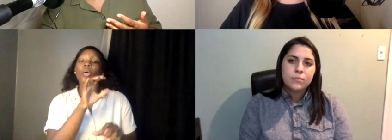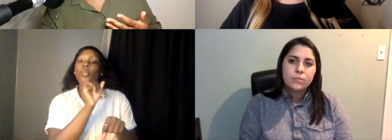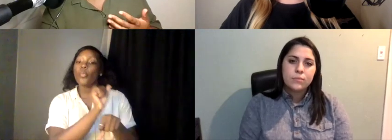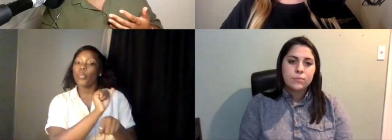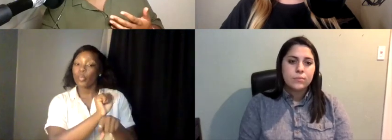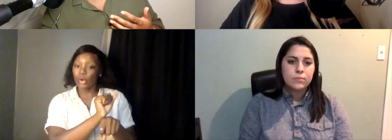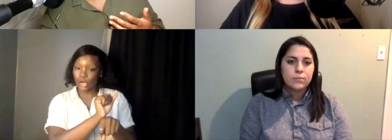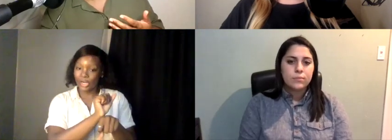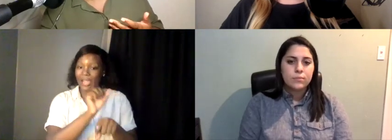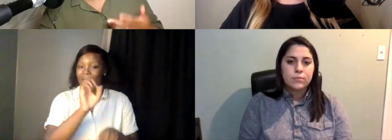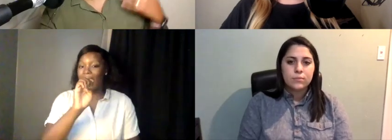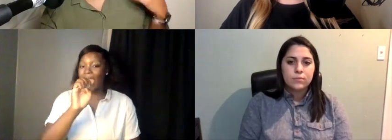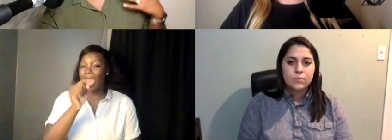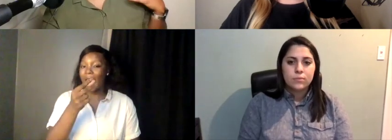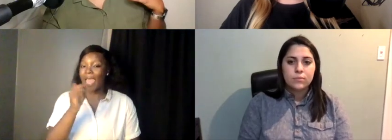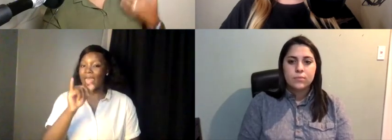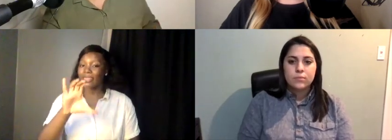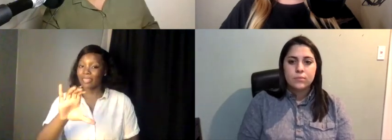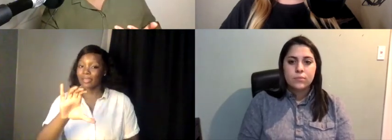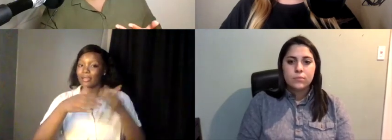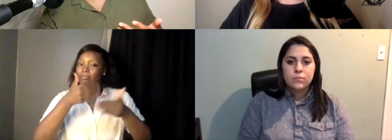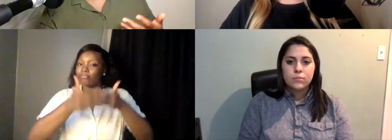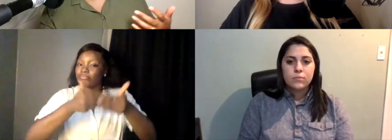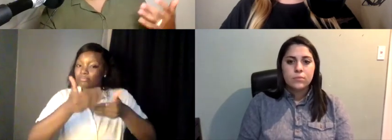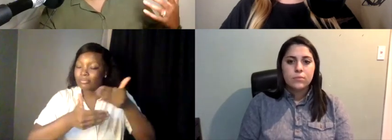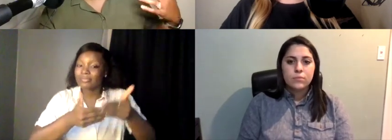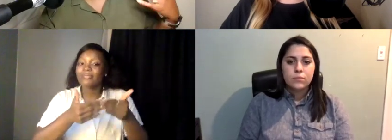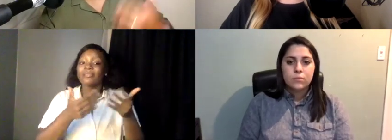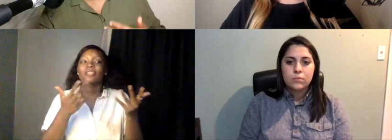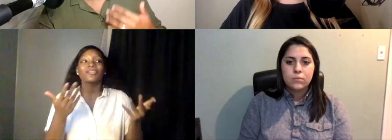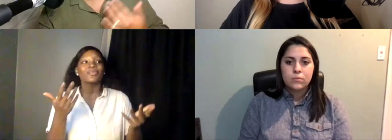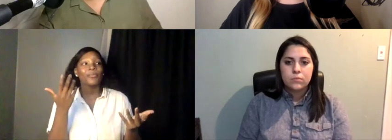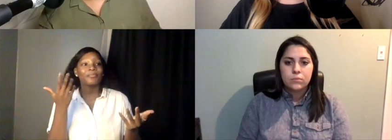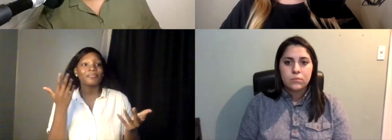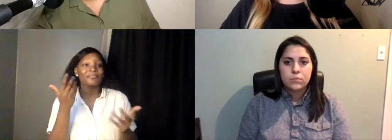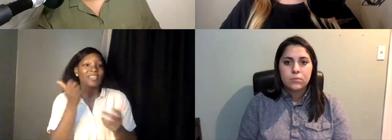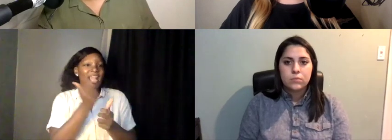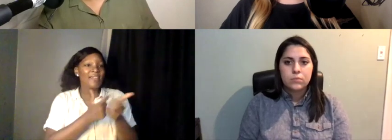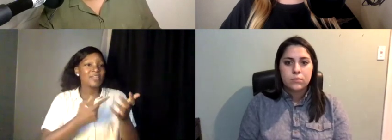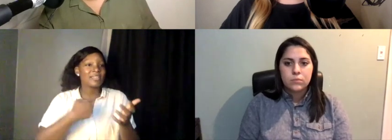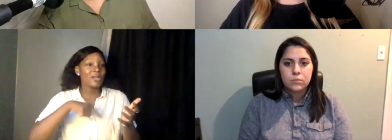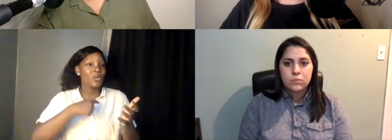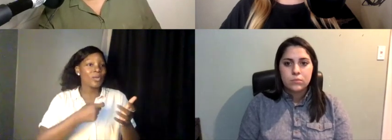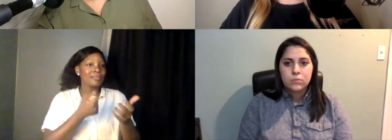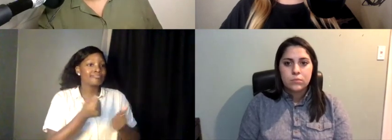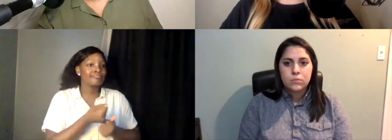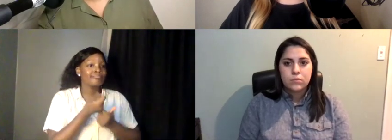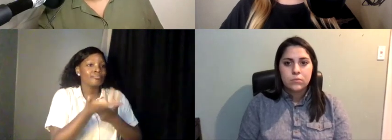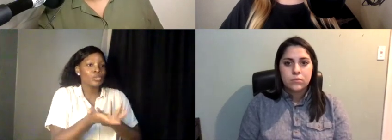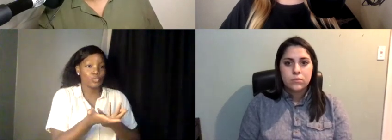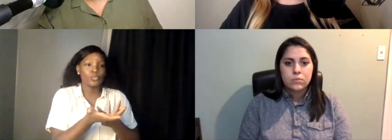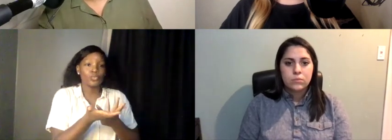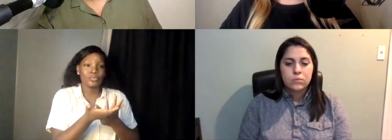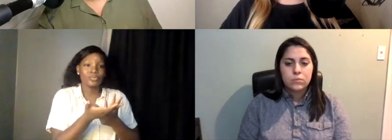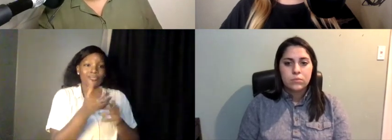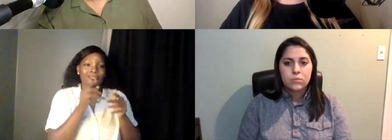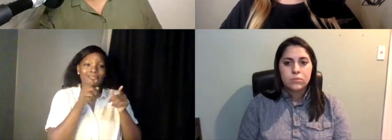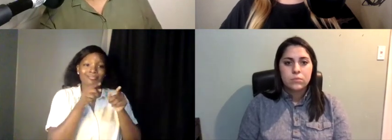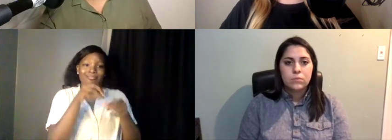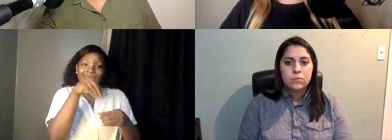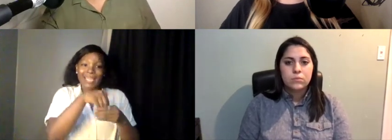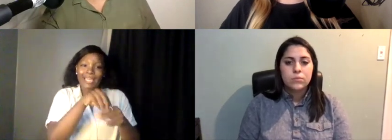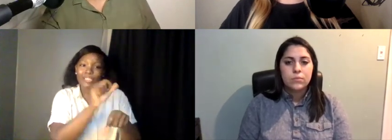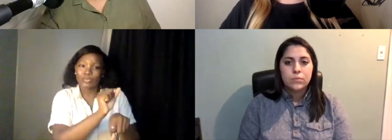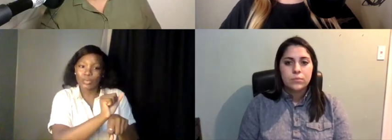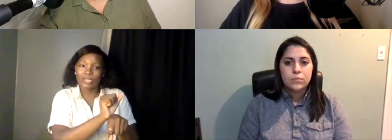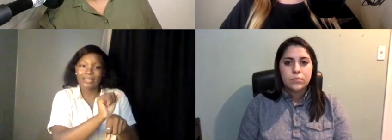And thinking that what we produce is like what we're worth, right? So that's, I'll let